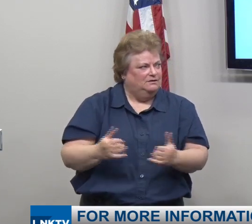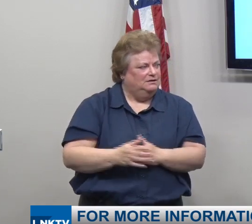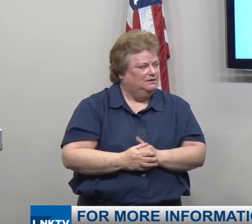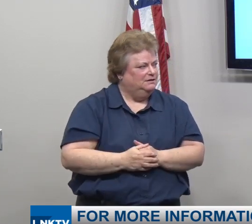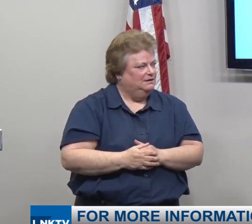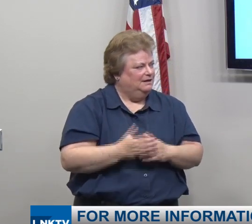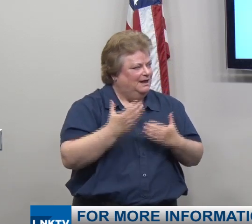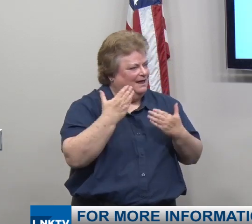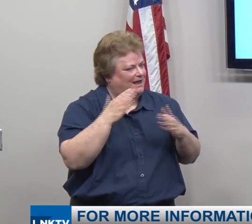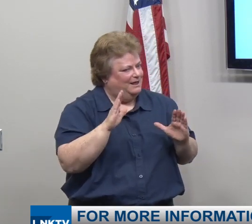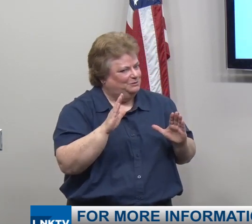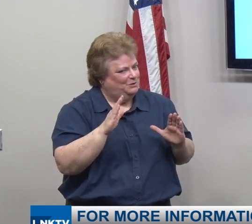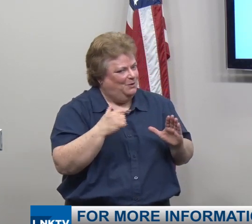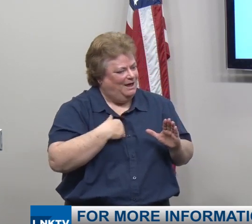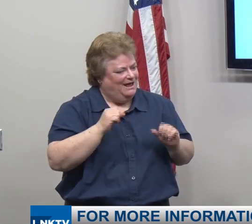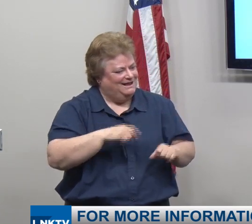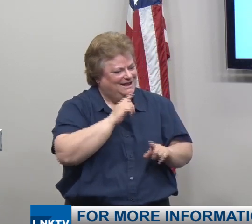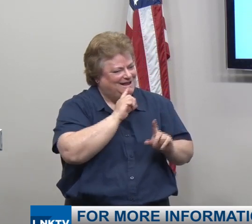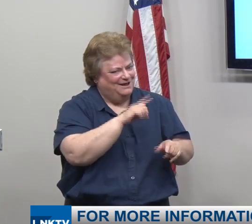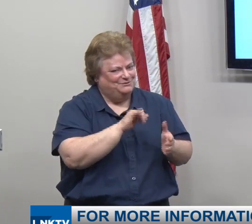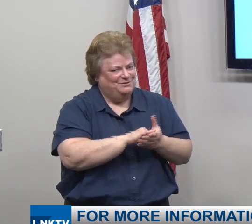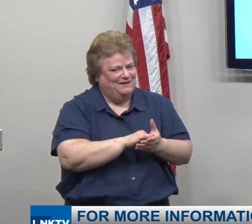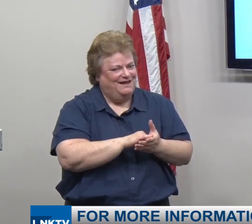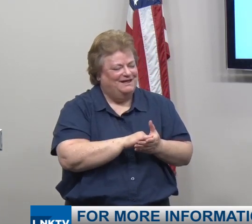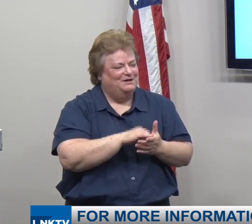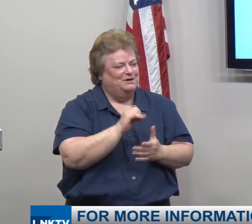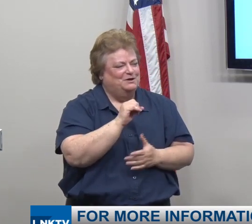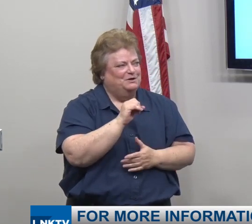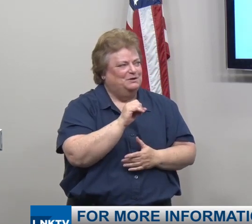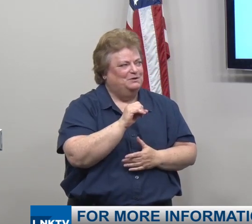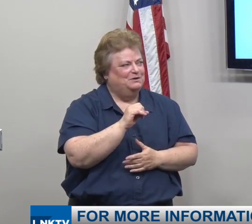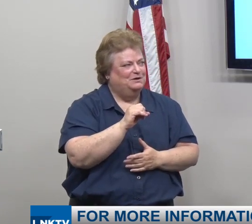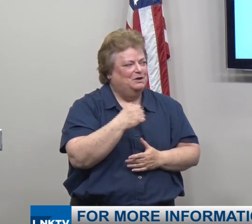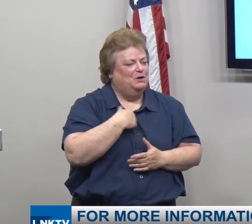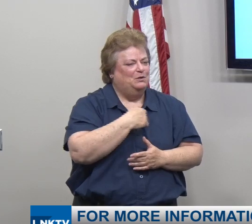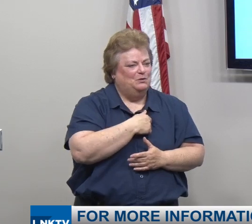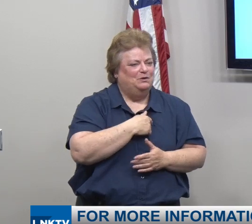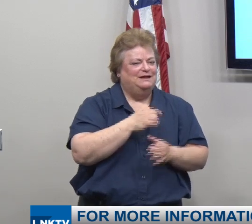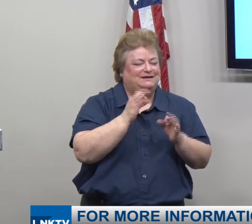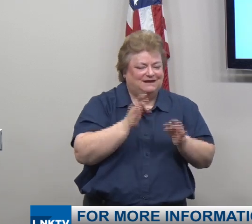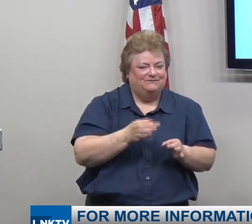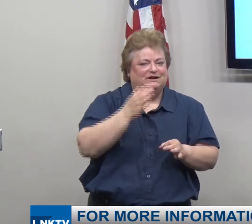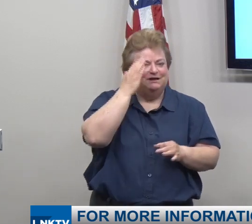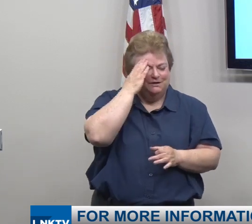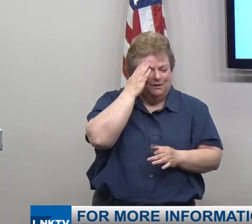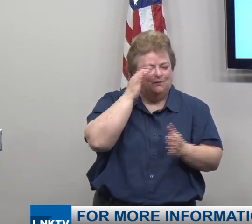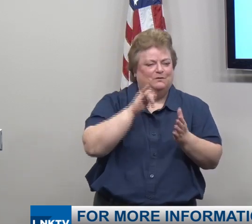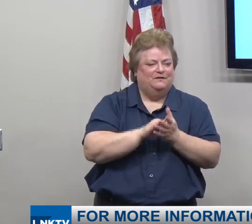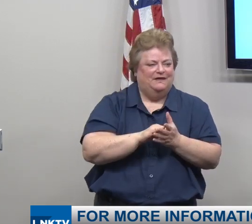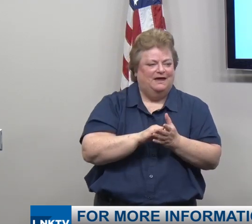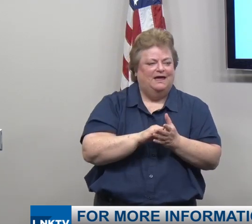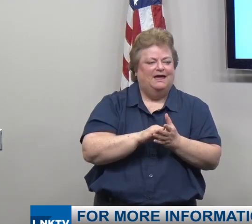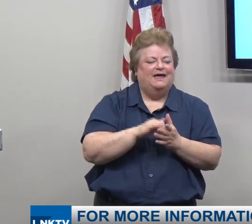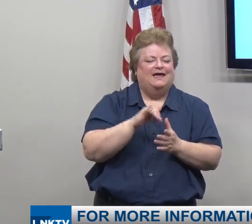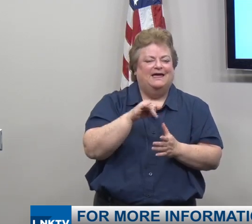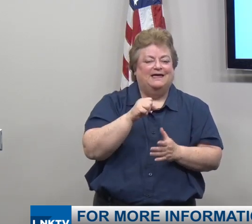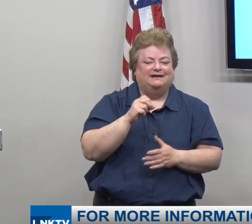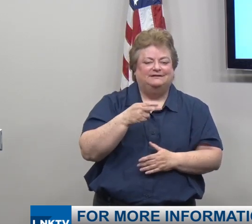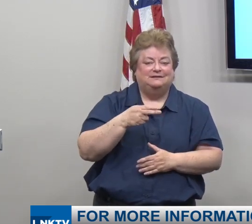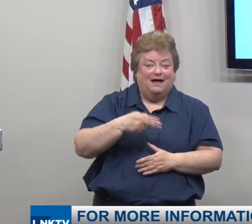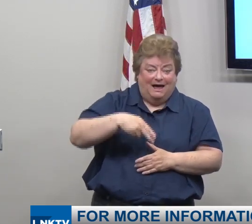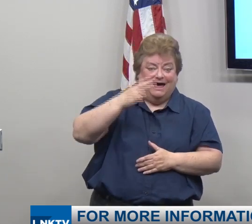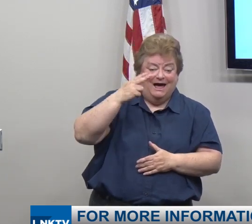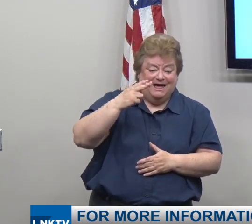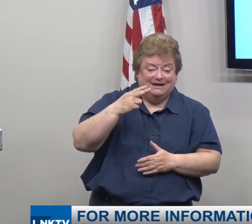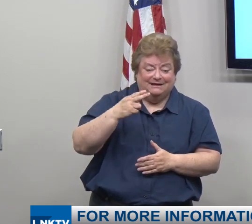I don't know, Mayor, whether I don't know that I can answer that question specifically. We definitely know that it is highly discouraged for people